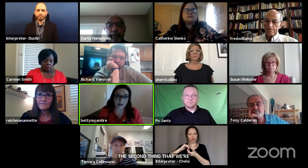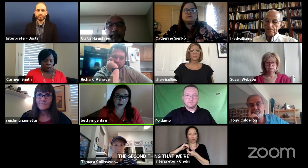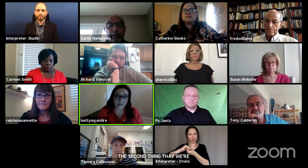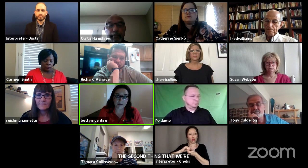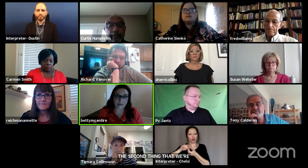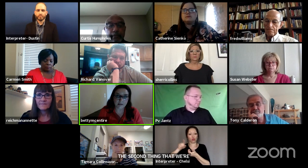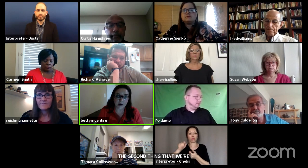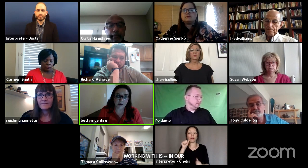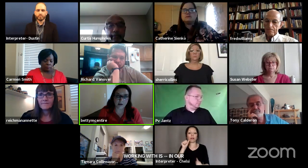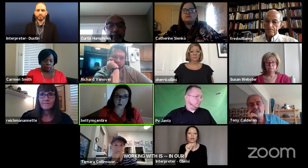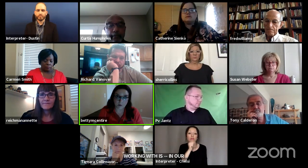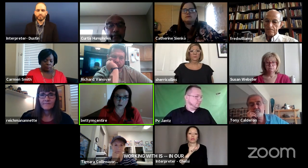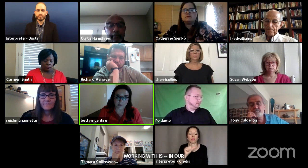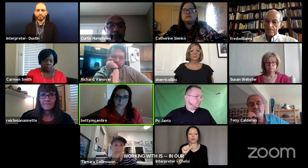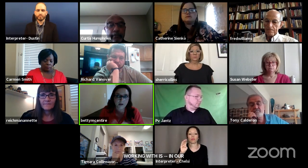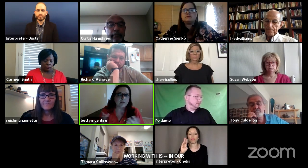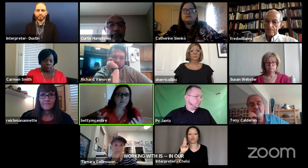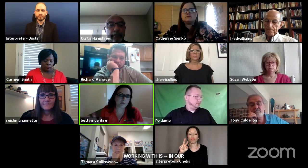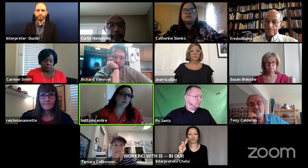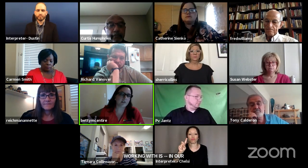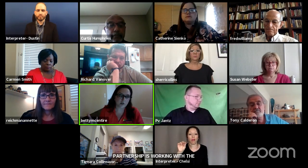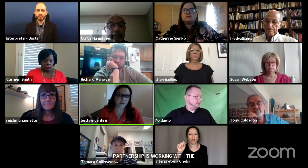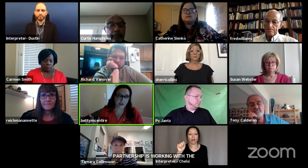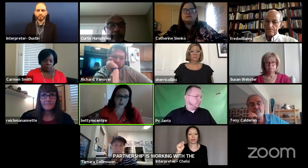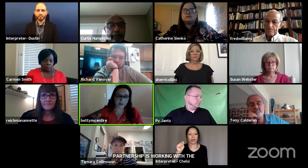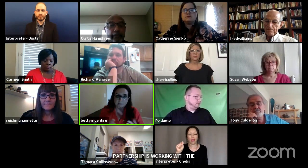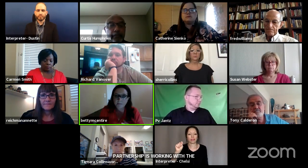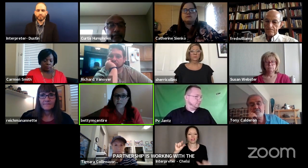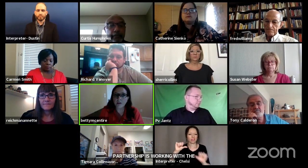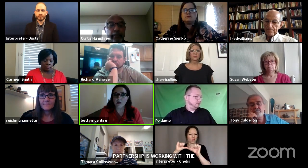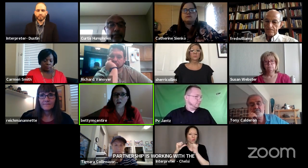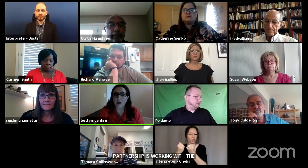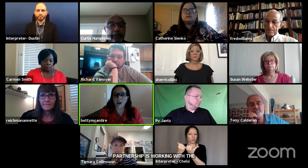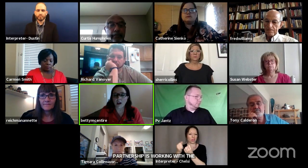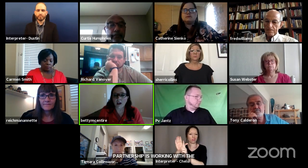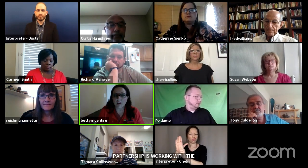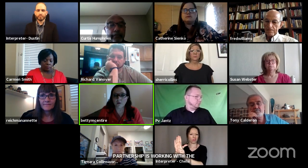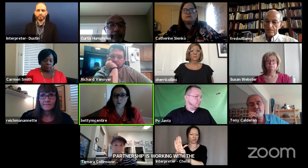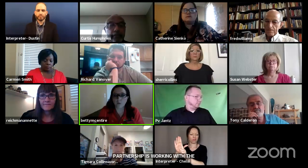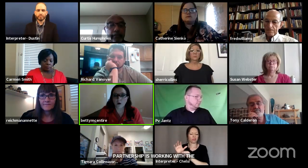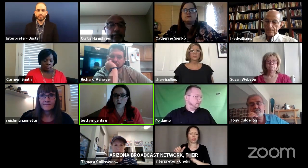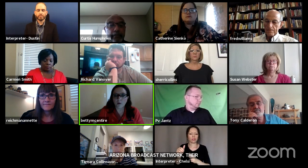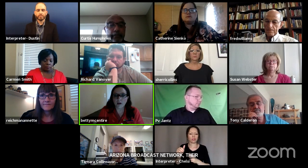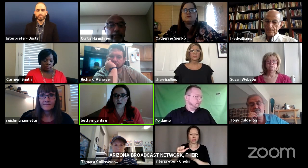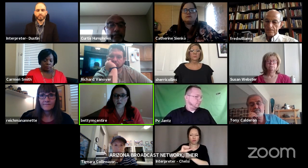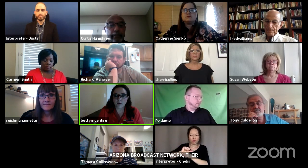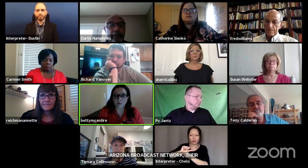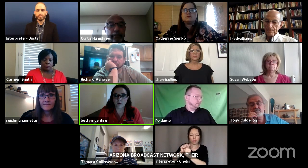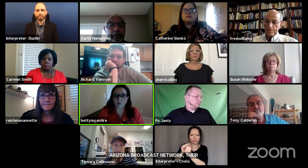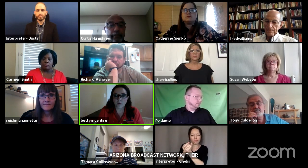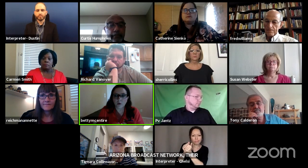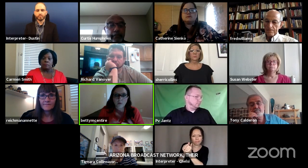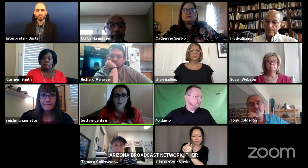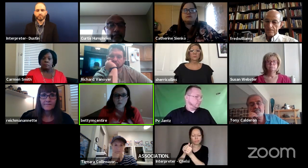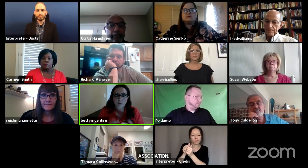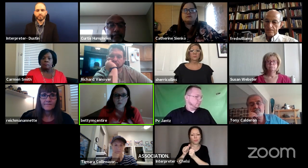Arizona Broadcast Network, their association. And what we